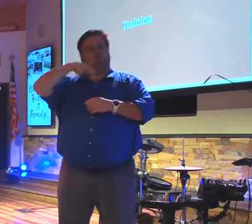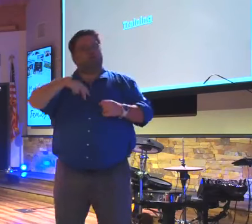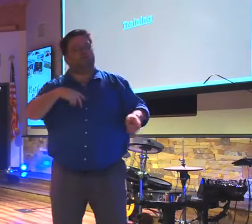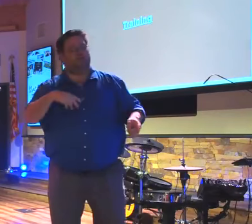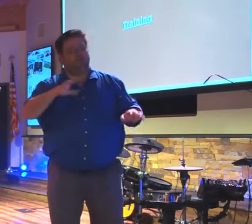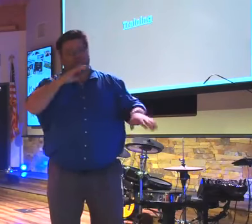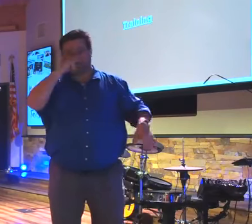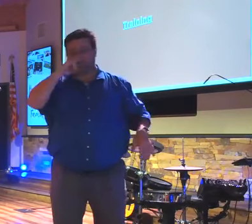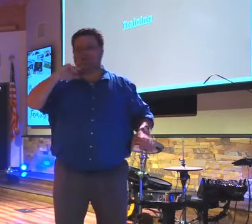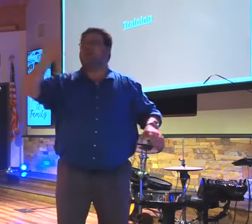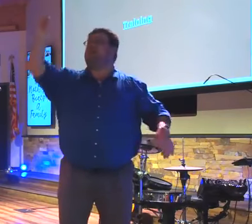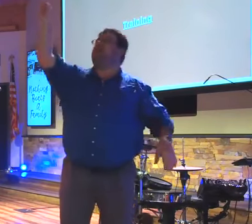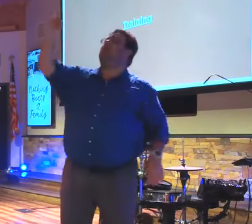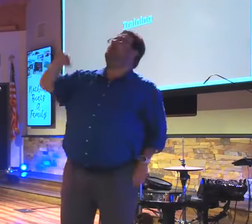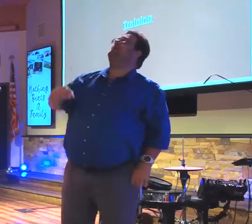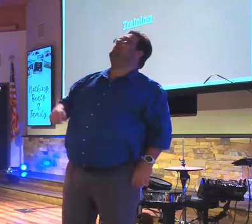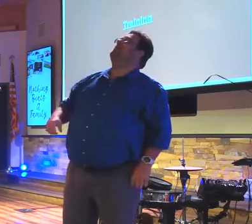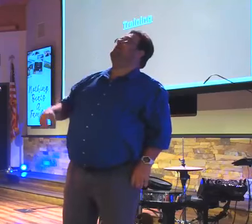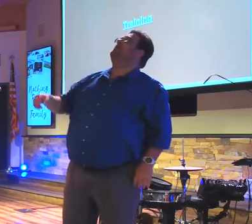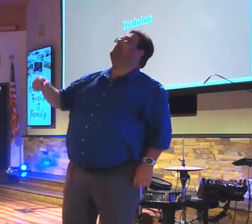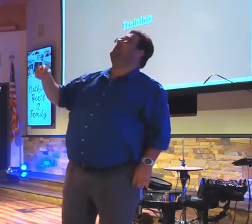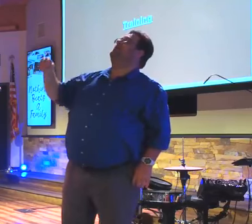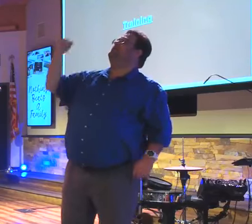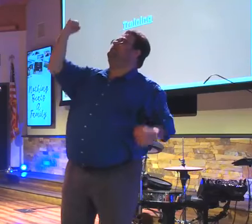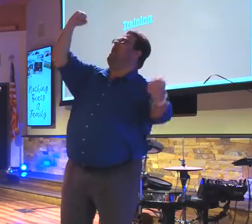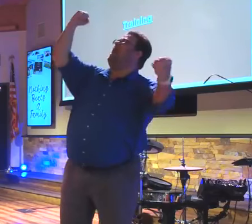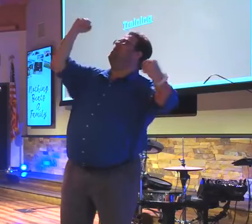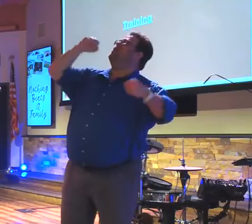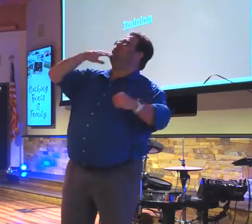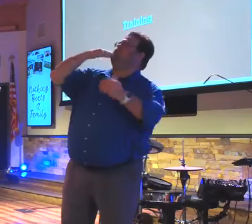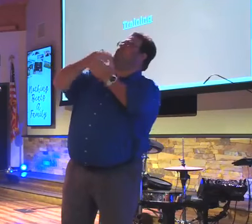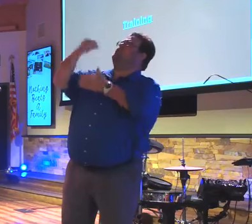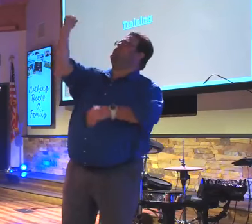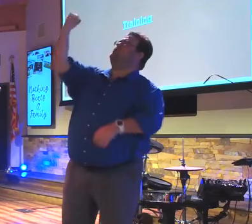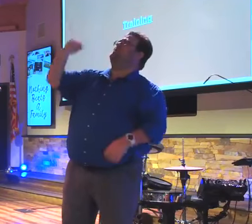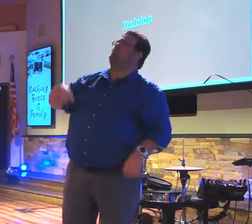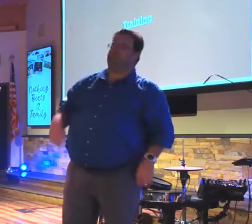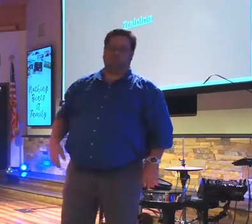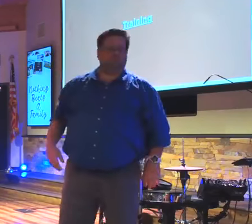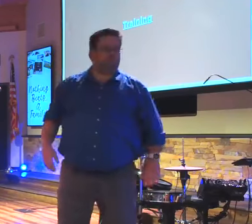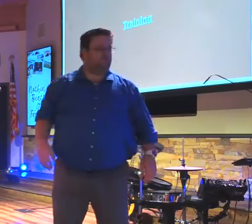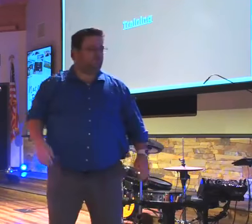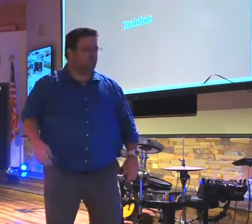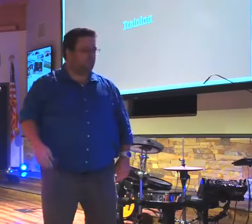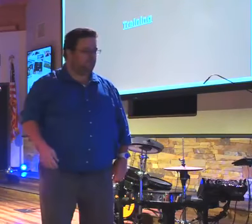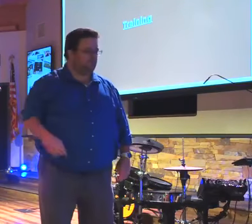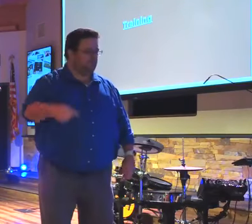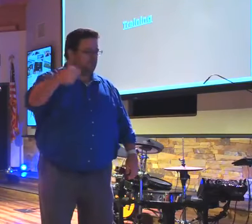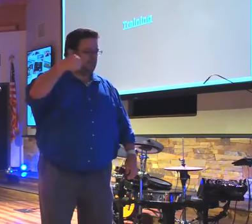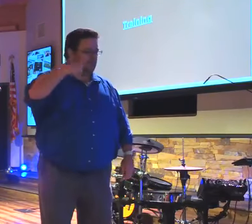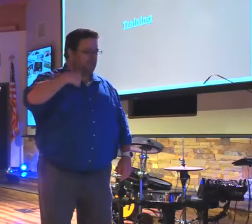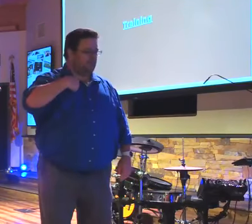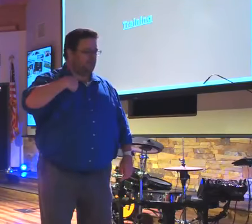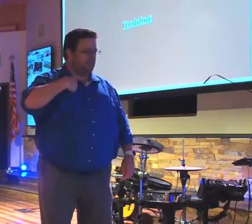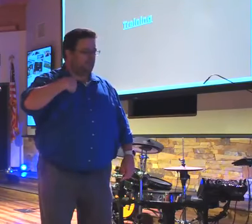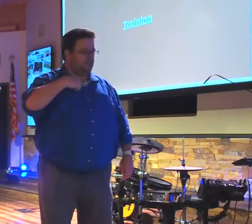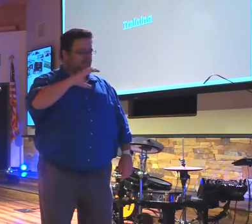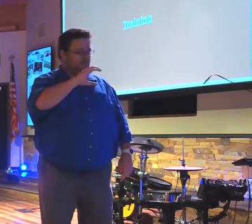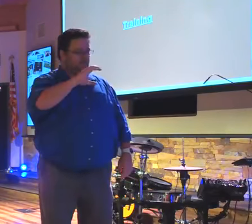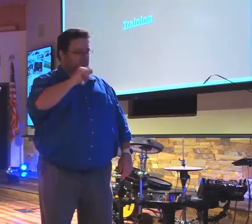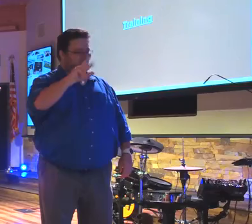he's waving. I said, way to go, sweet baby, way to go. He looked down at me and went, I, Connor.